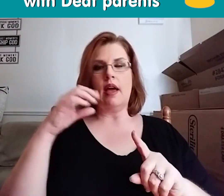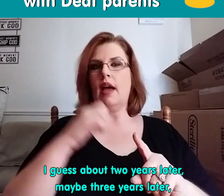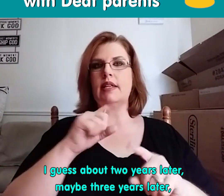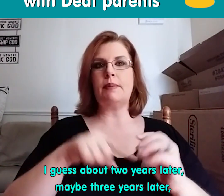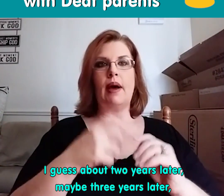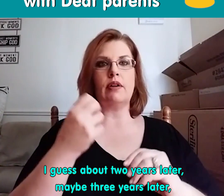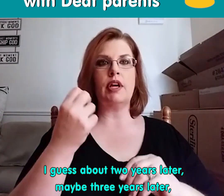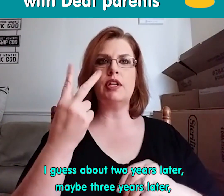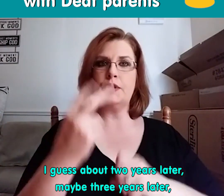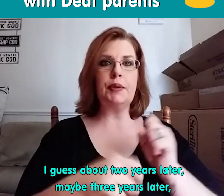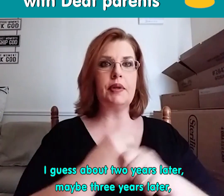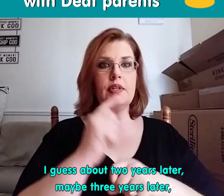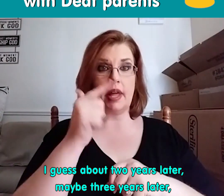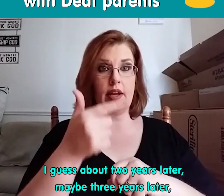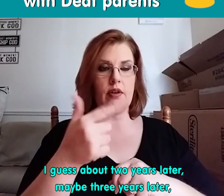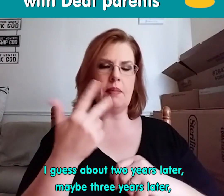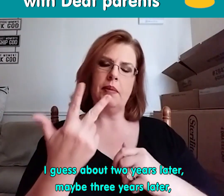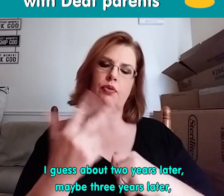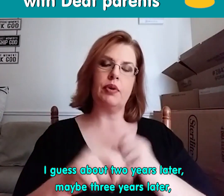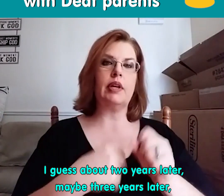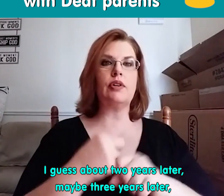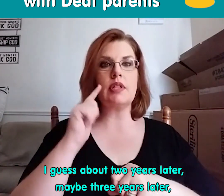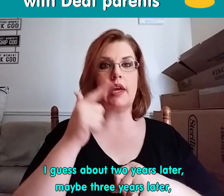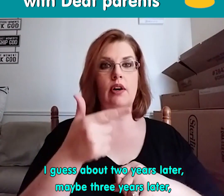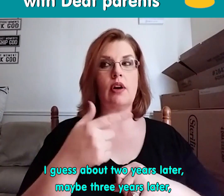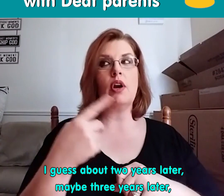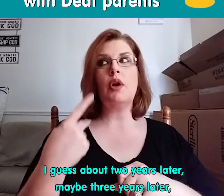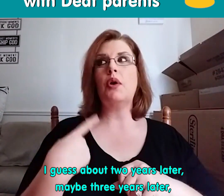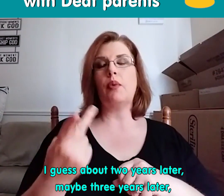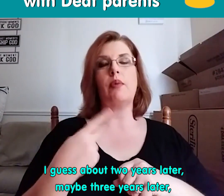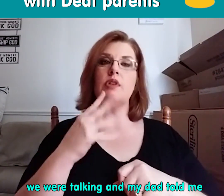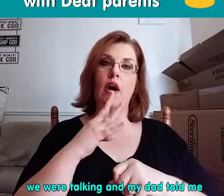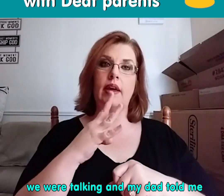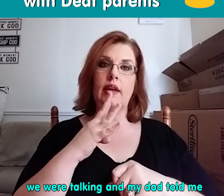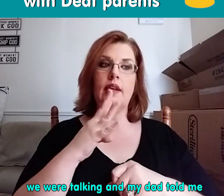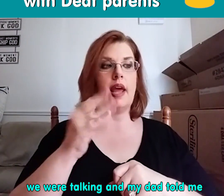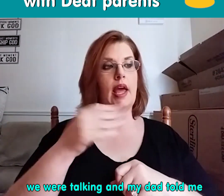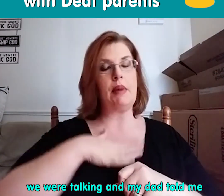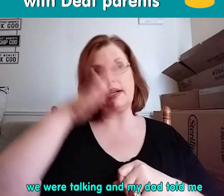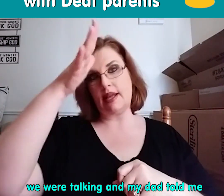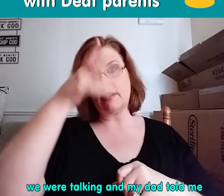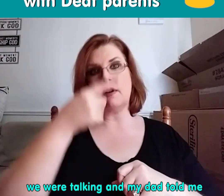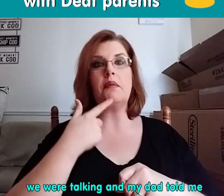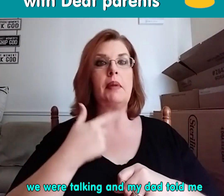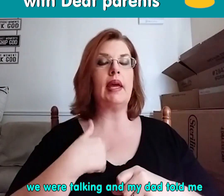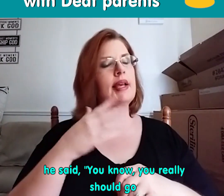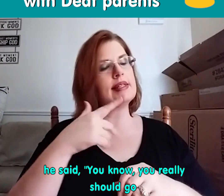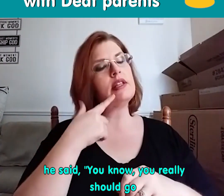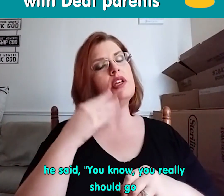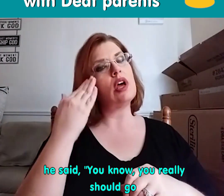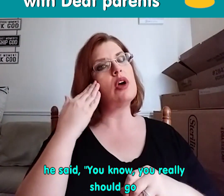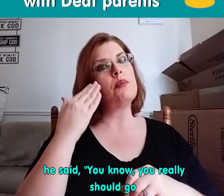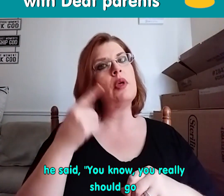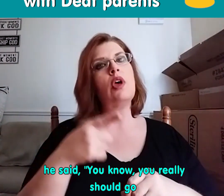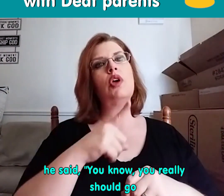I guess about 2 years later, maybe 3 years later, we were talking and my dad told me, he said, you know,